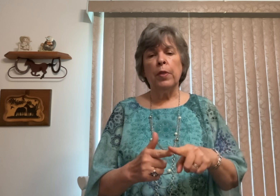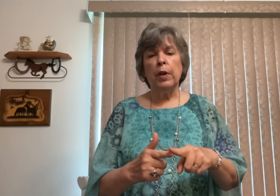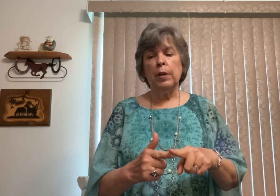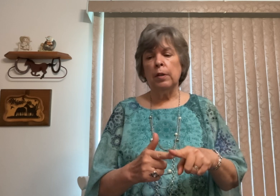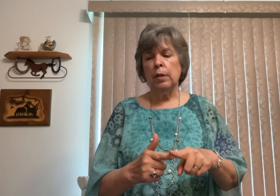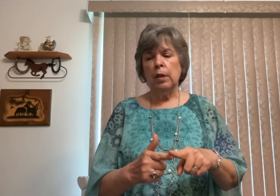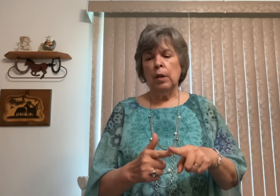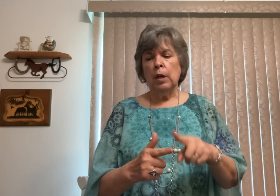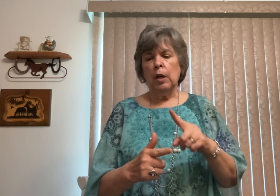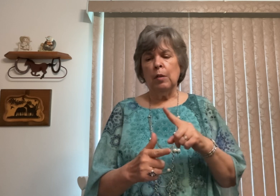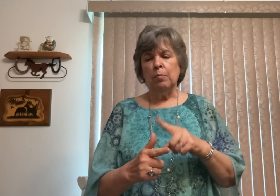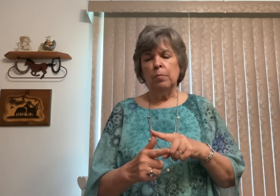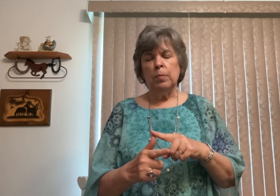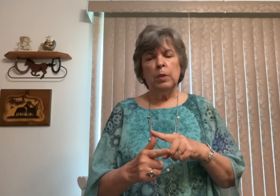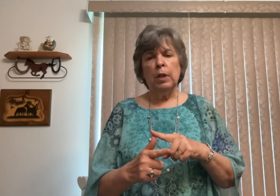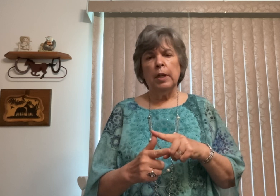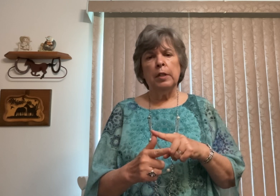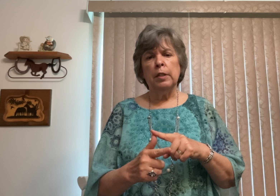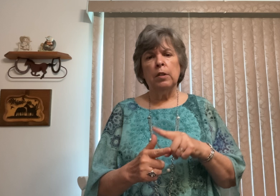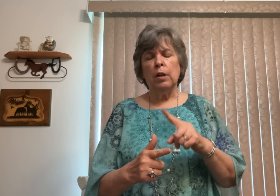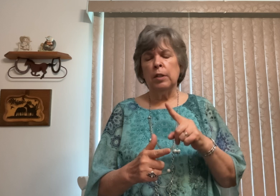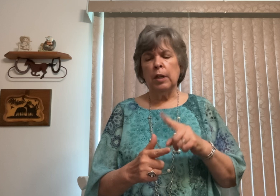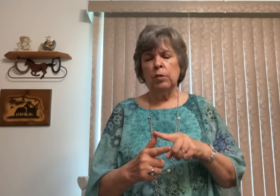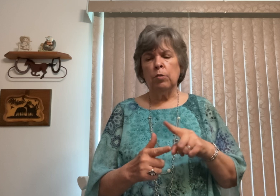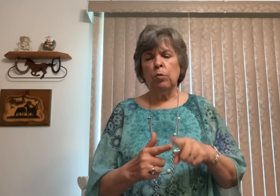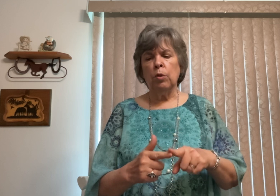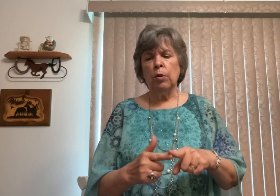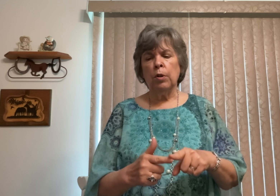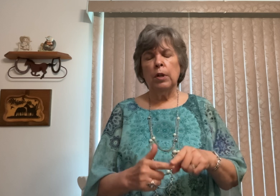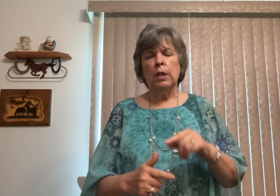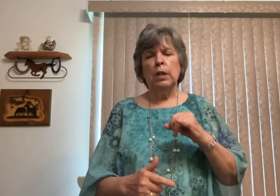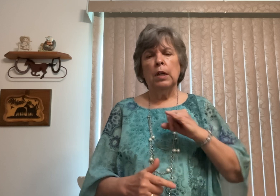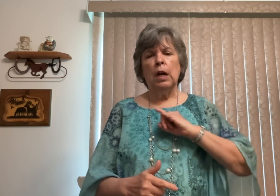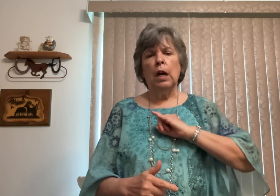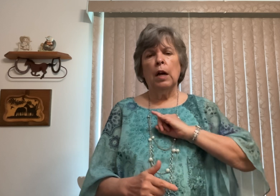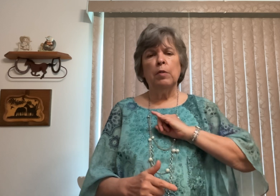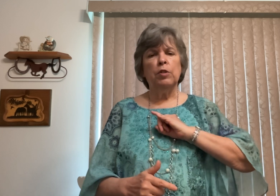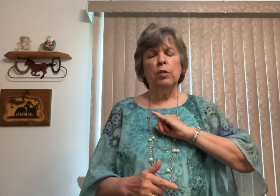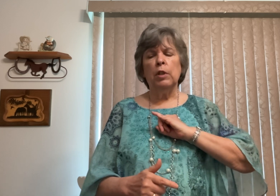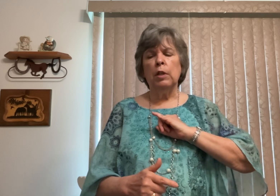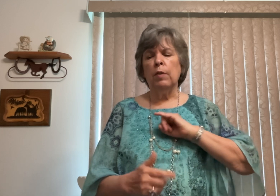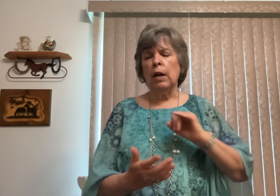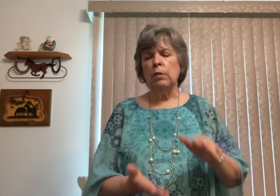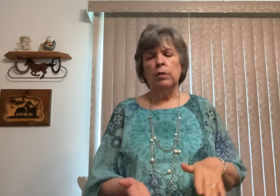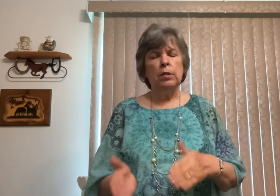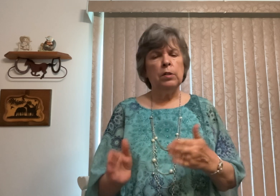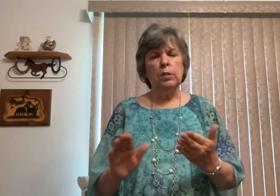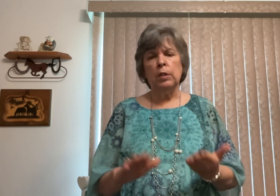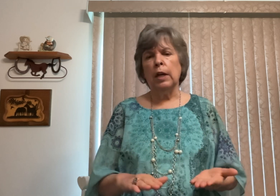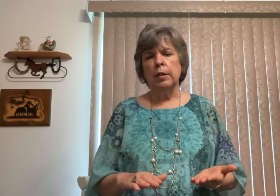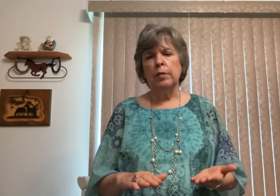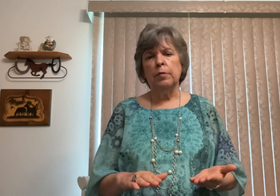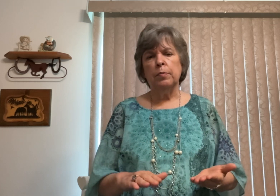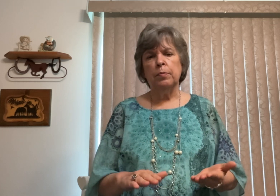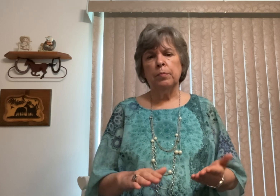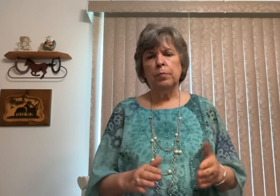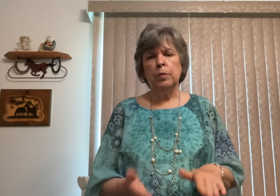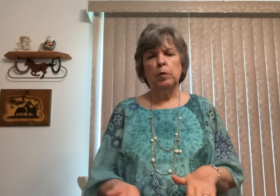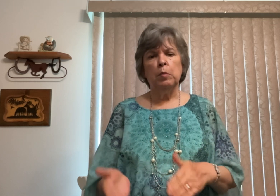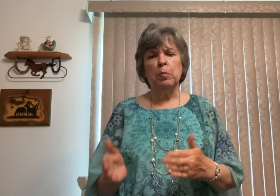then, got to get it in context. Or I, which you could leave out, die. You remember